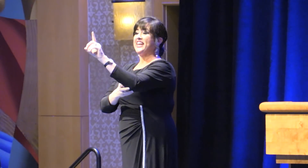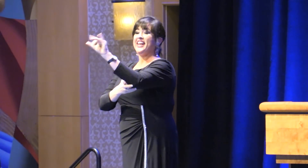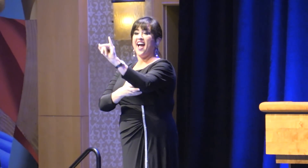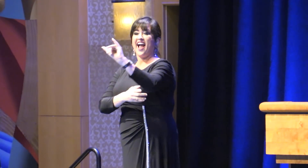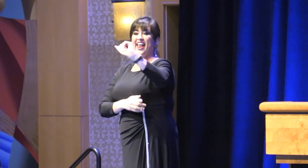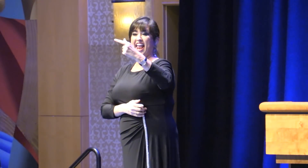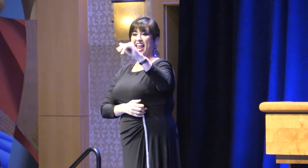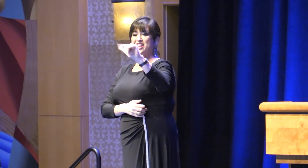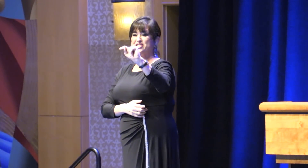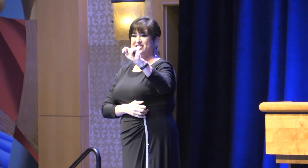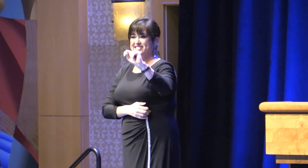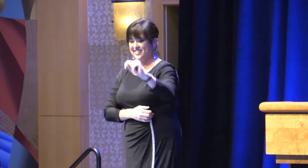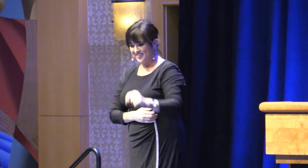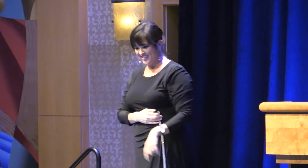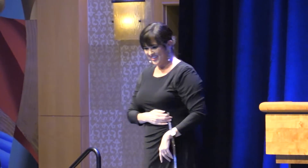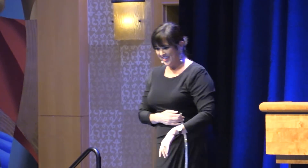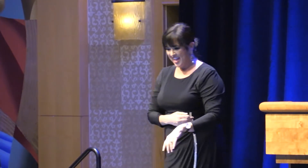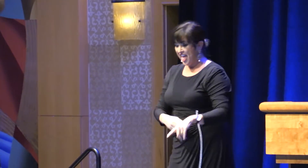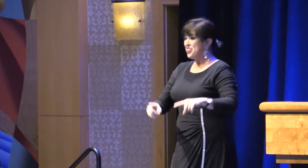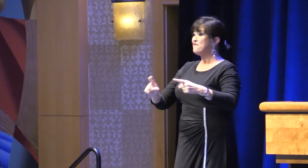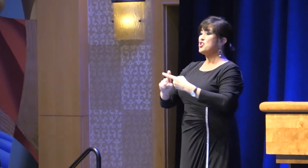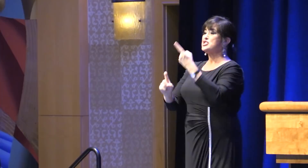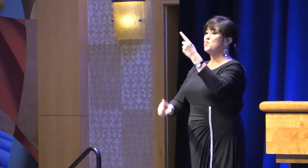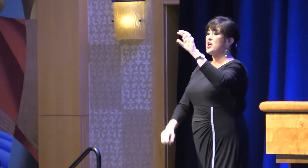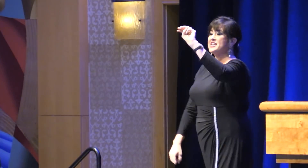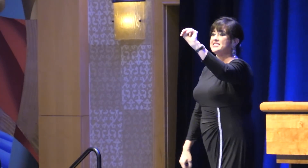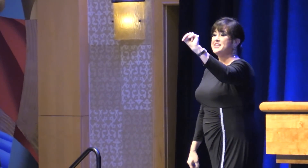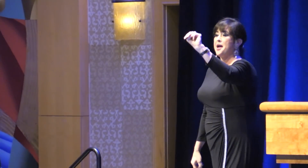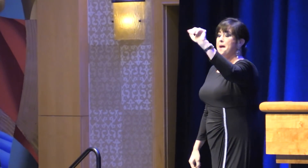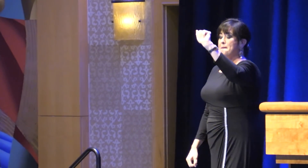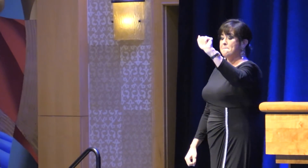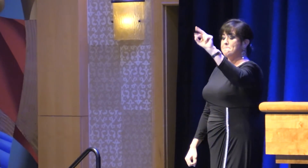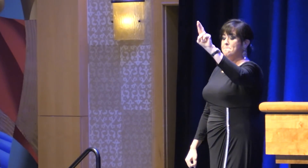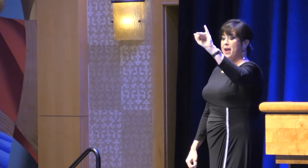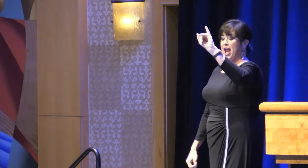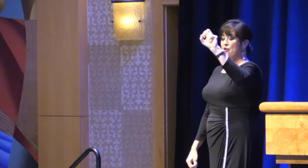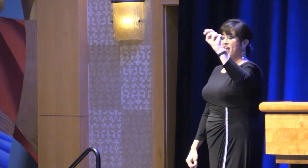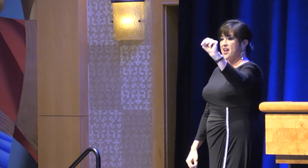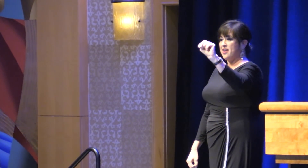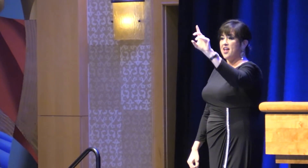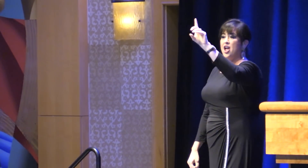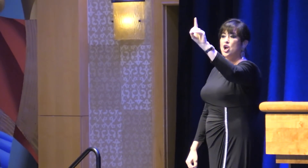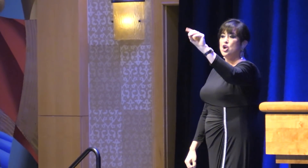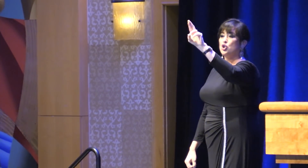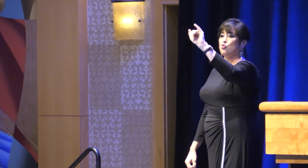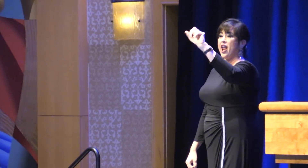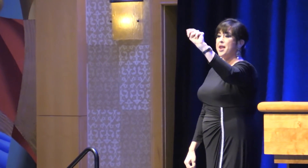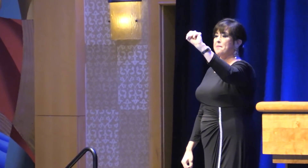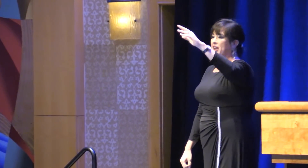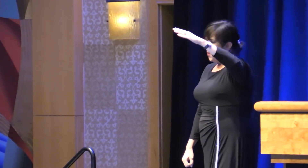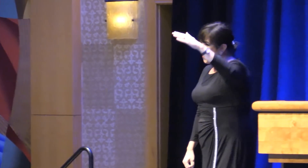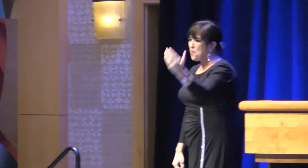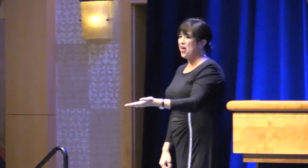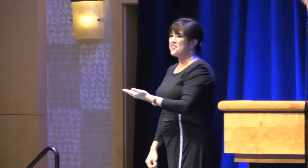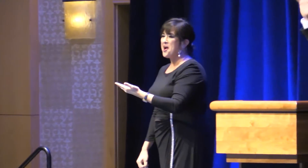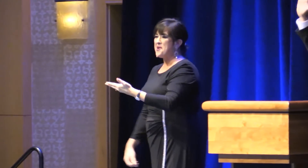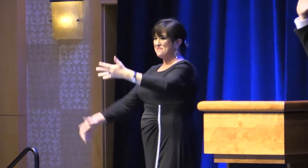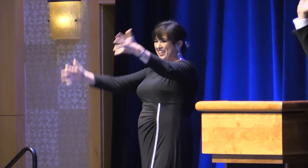So please, let's take a moment to welcome the TDI agents. The first one is Marion